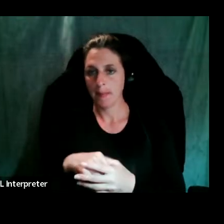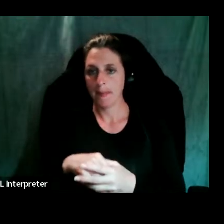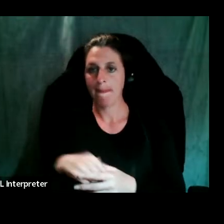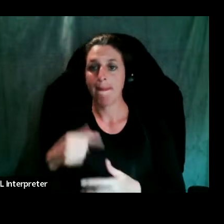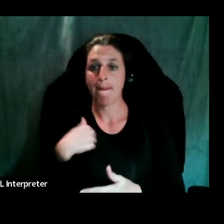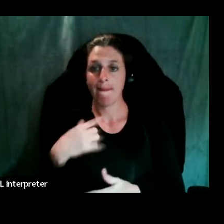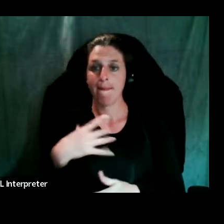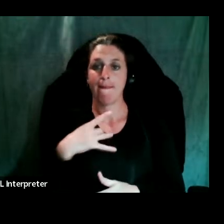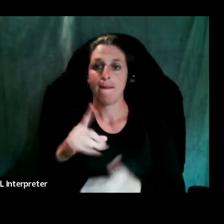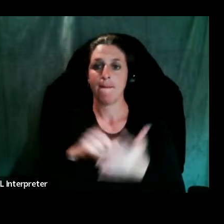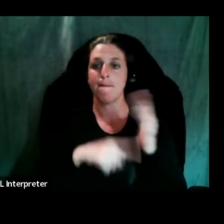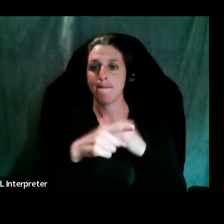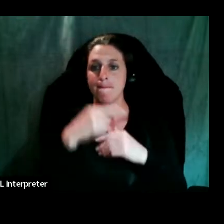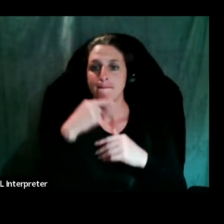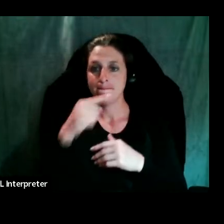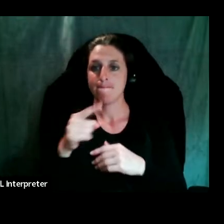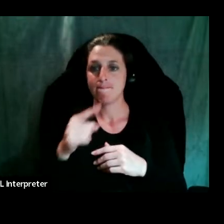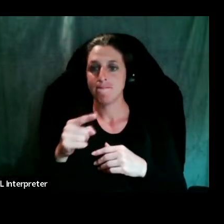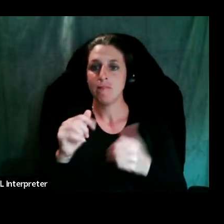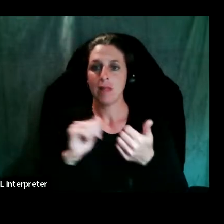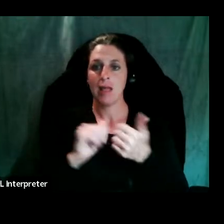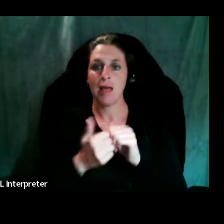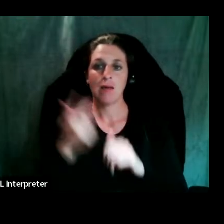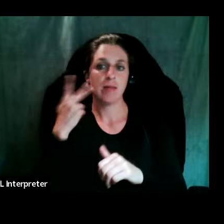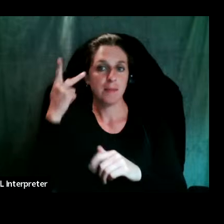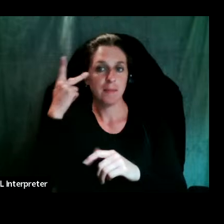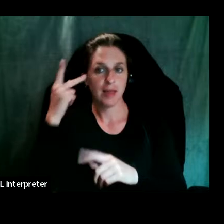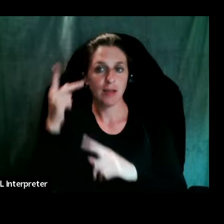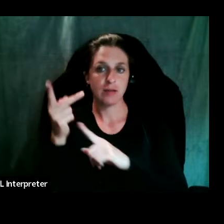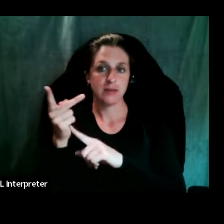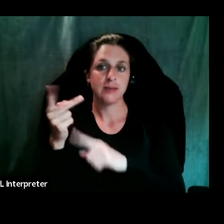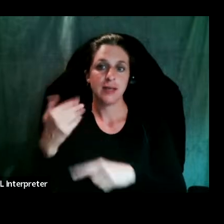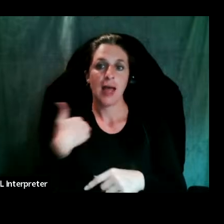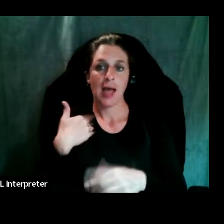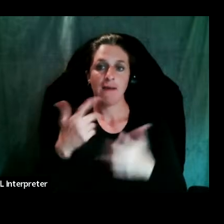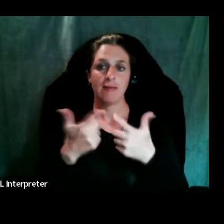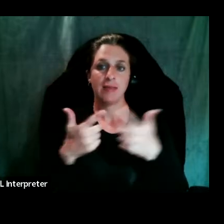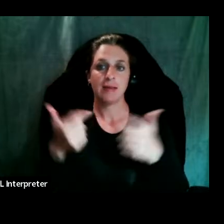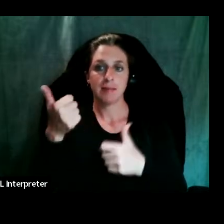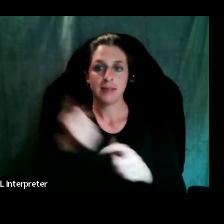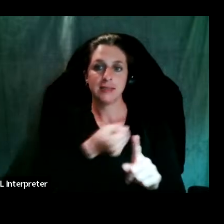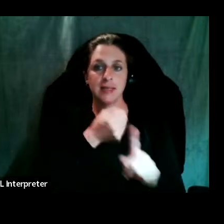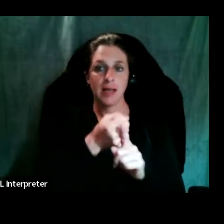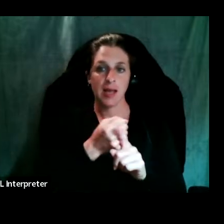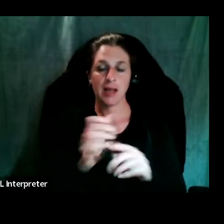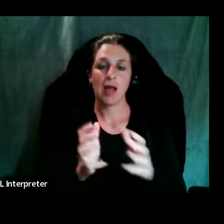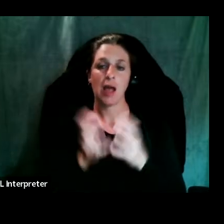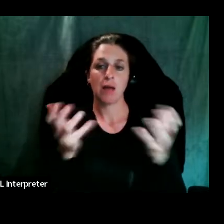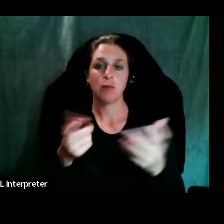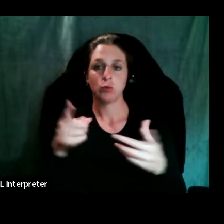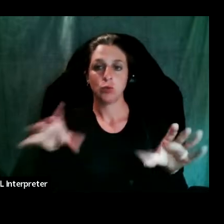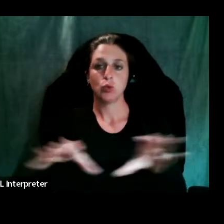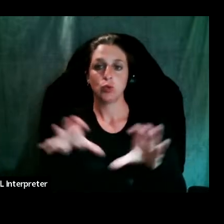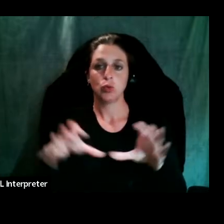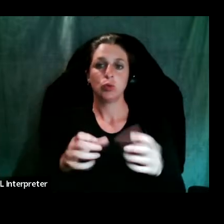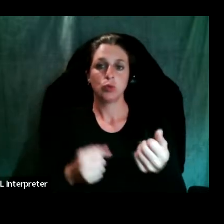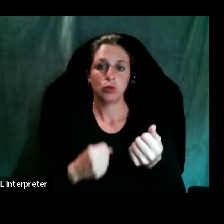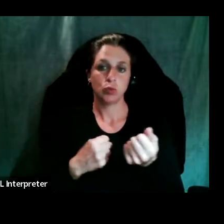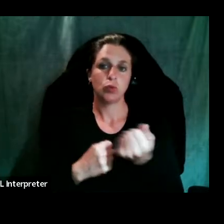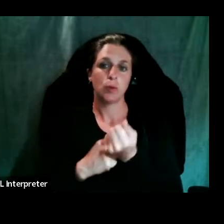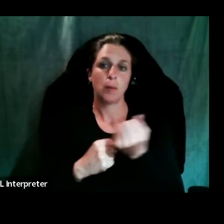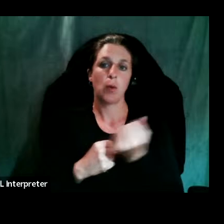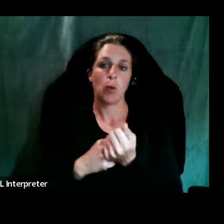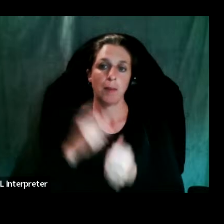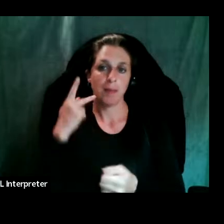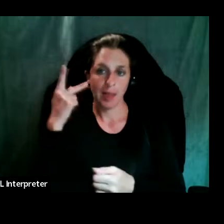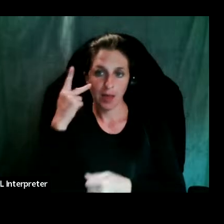I like what you said about how the parents have the biggest impact and how much you're doing to support parents and these groups and